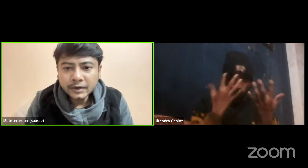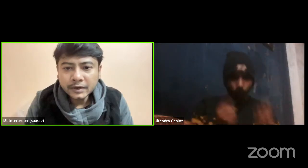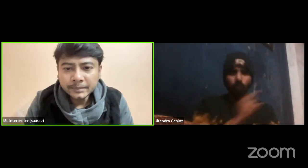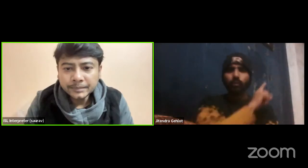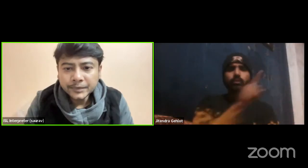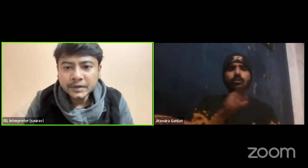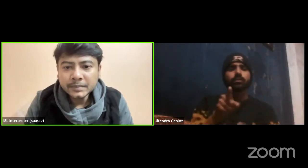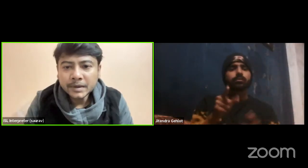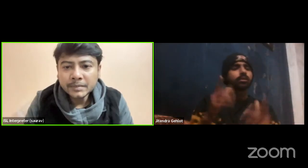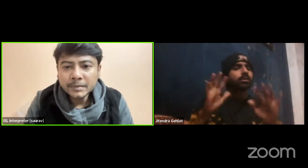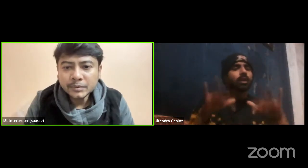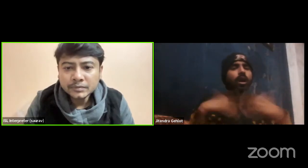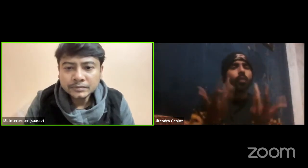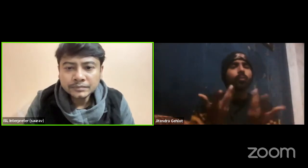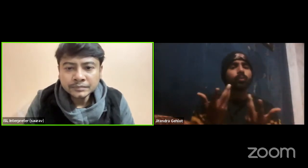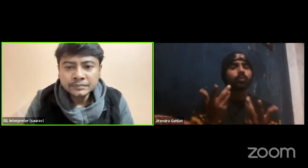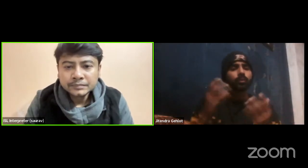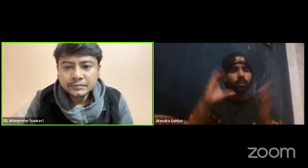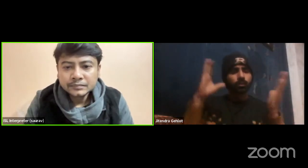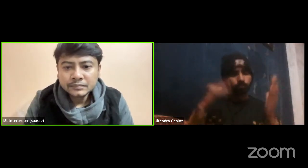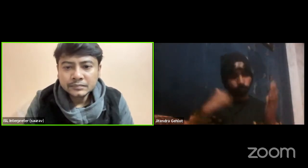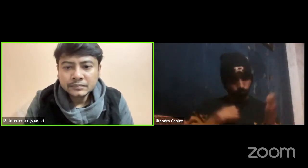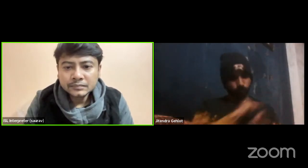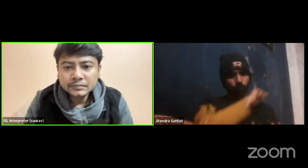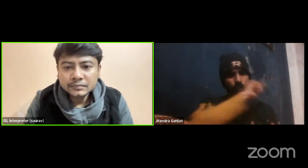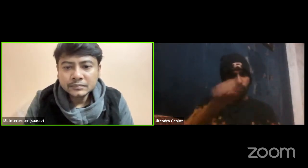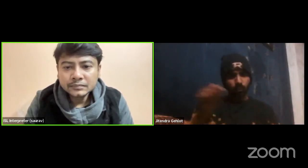During Kali Yuga time, Chaitanya Mahaprabhu